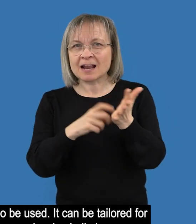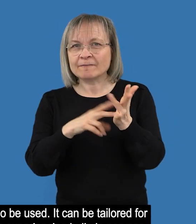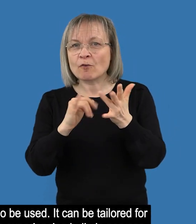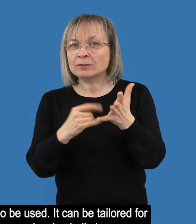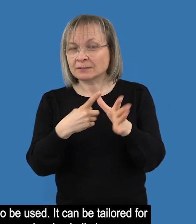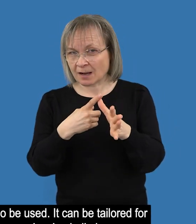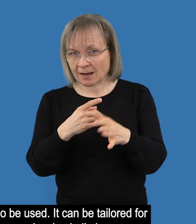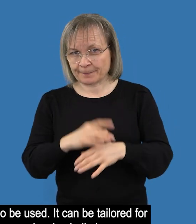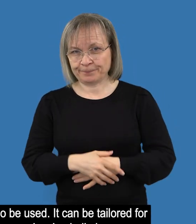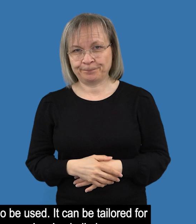nervosa.